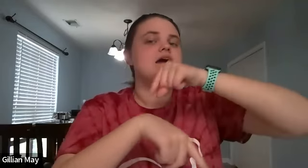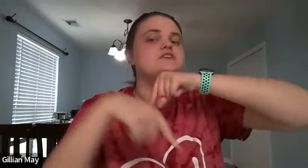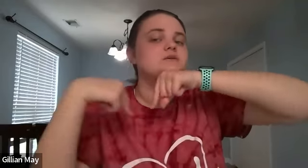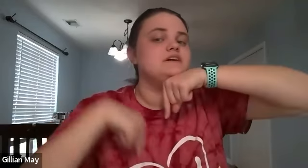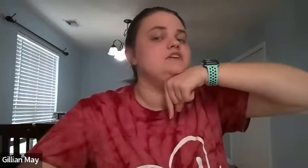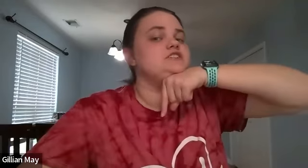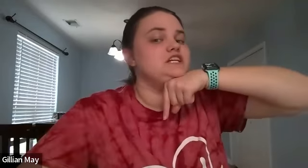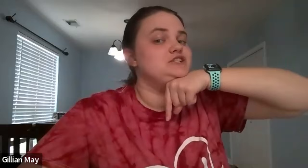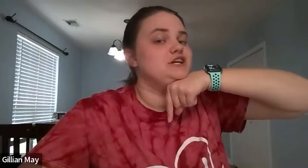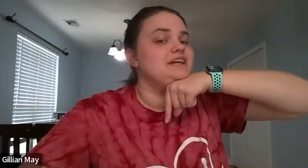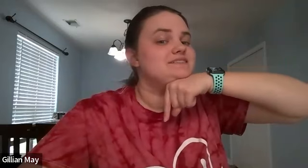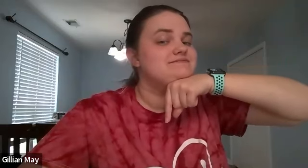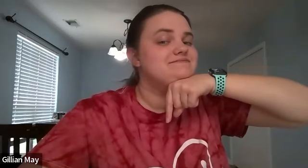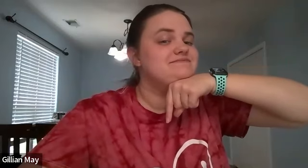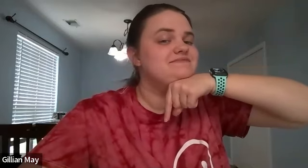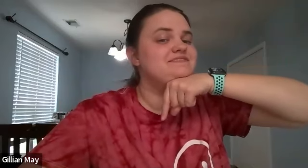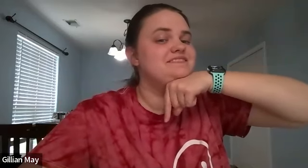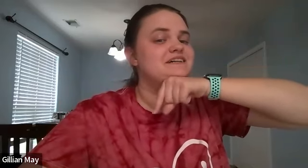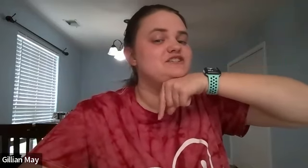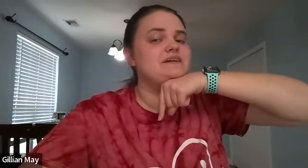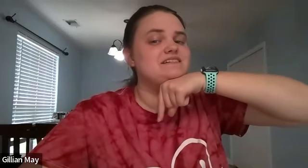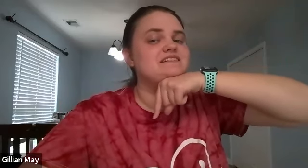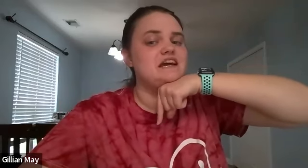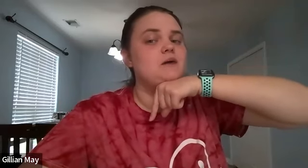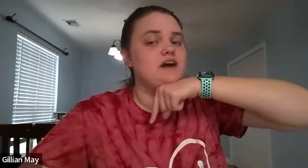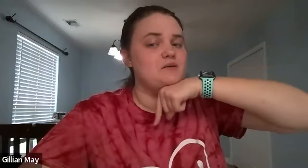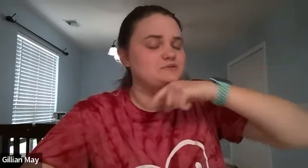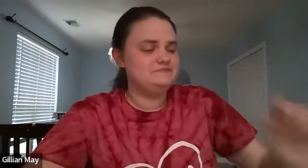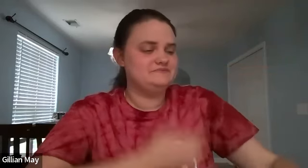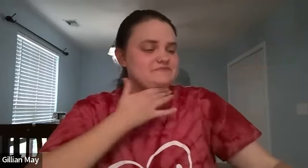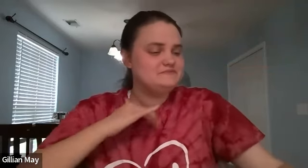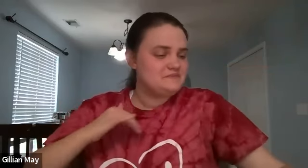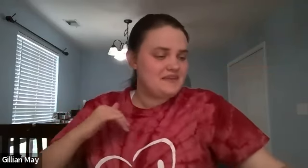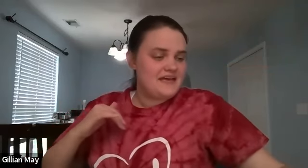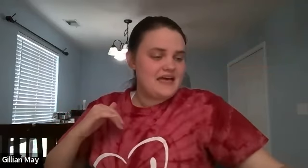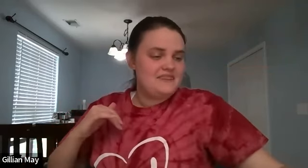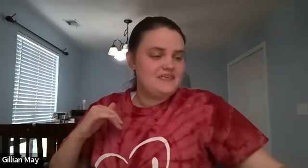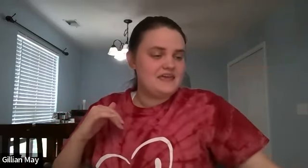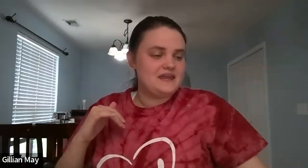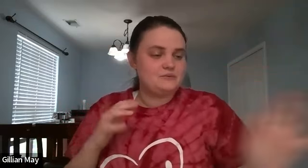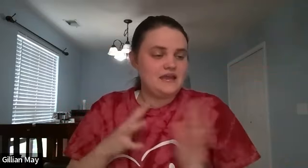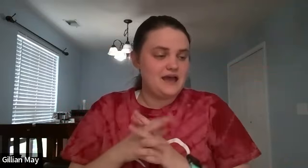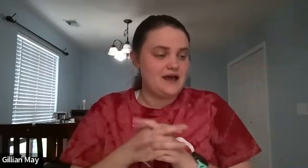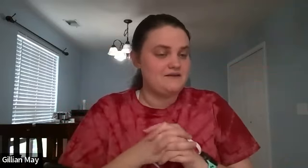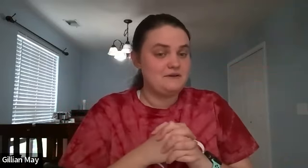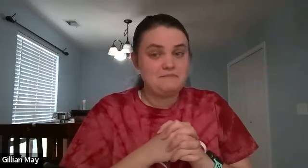you're gonna put it under your chin, turkey. So basically it's like gobble gobble. And then we have